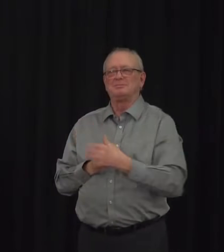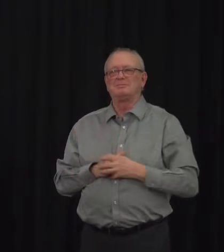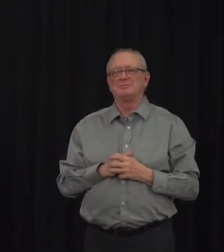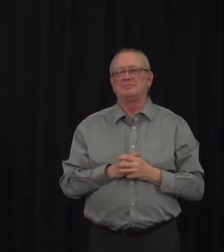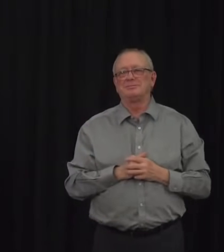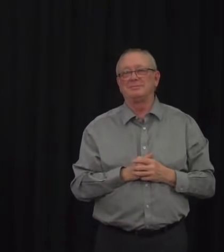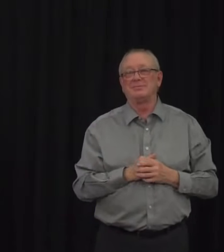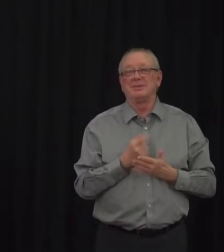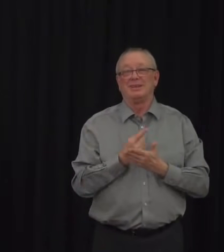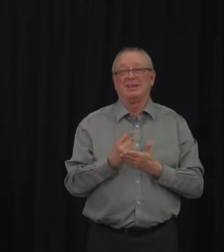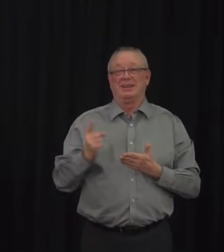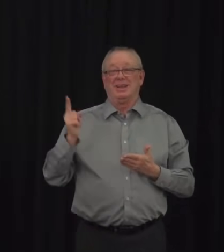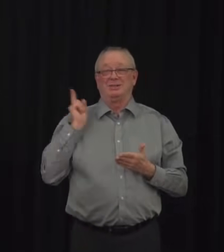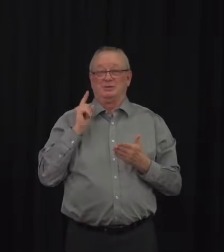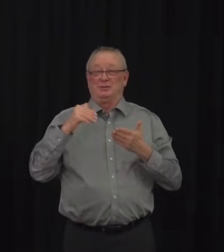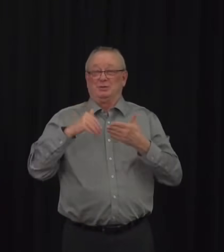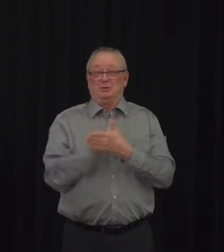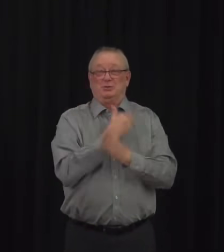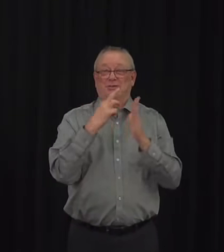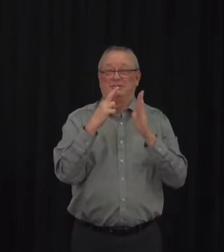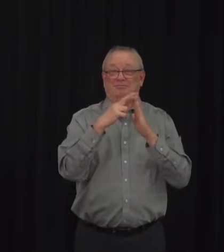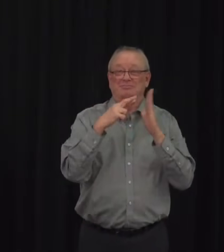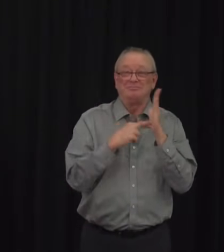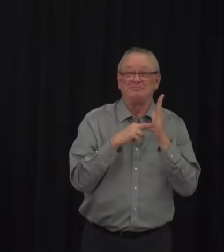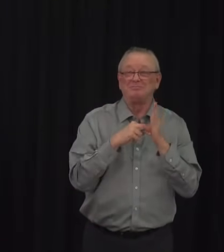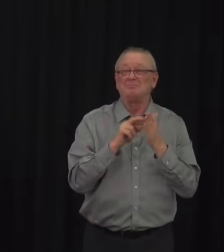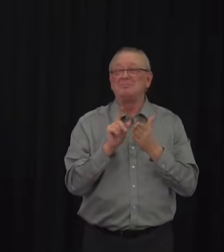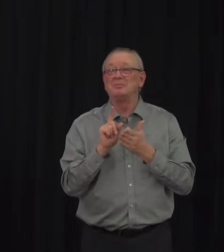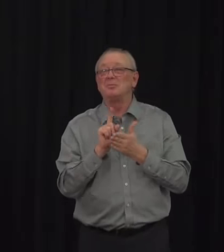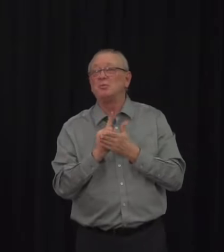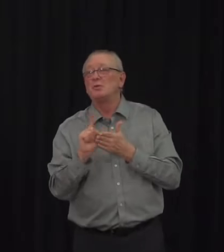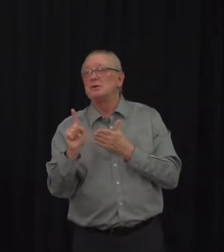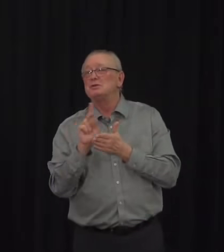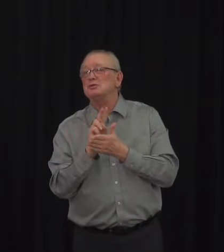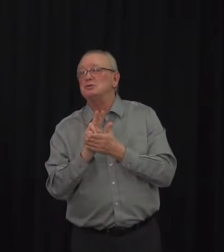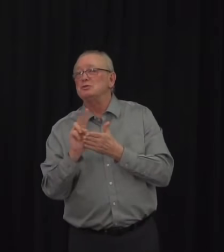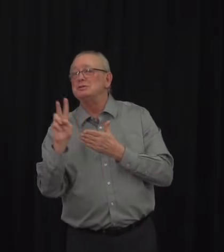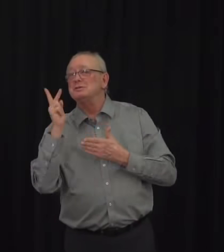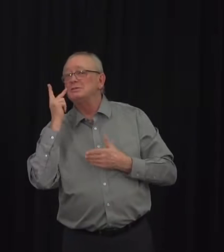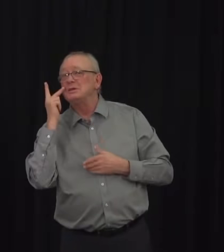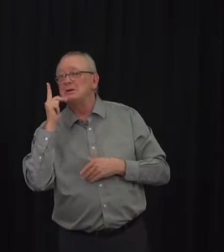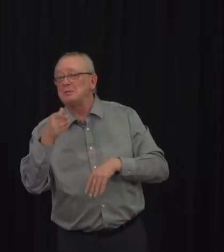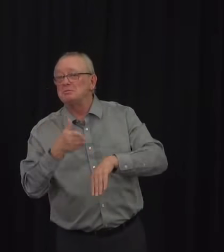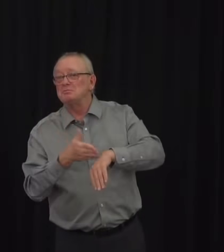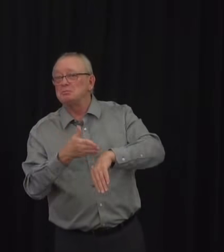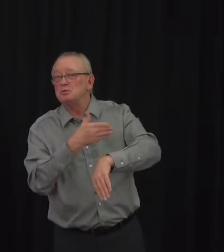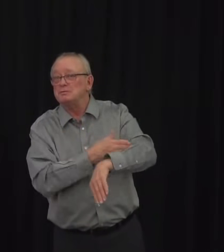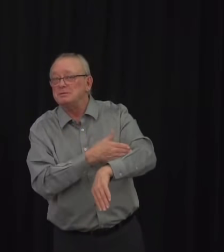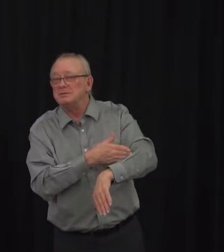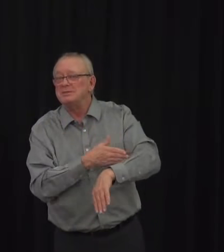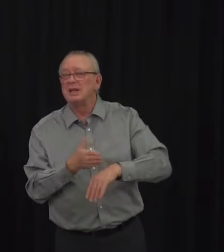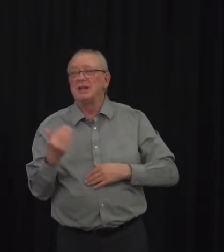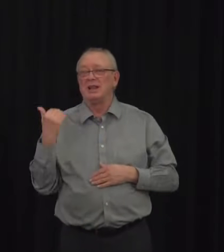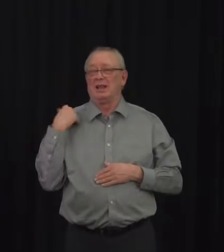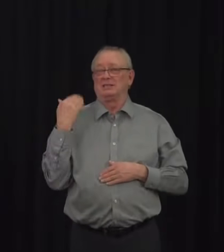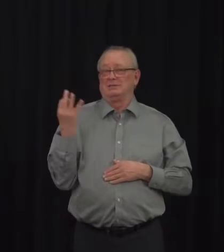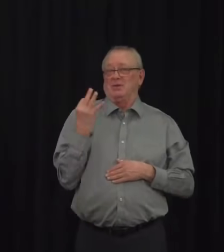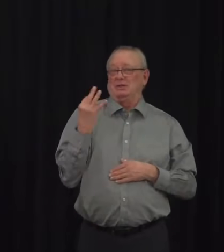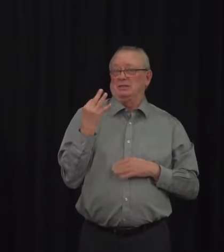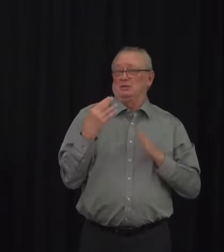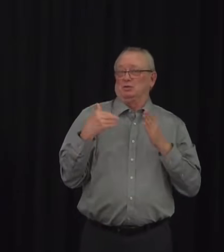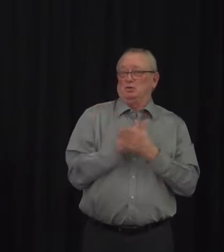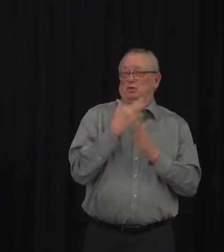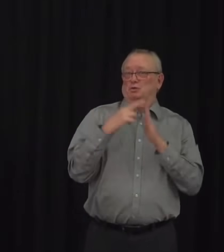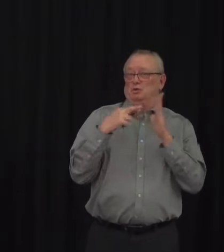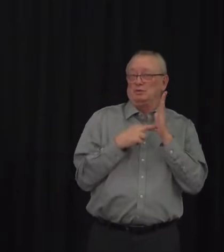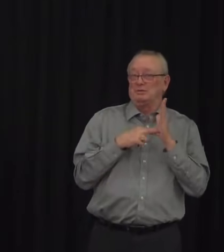of restrictions. And so given that the new restrictions went into place last Friday, we would expect to start to see any impact